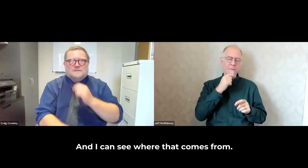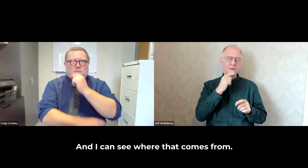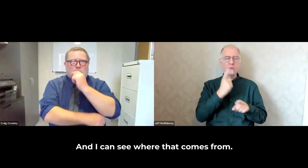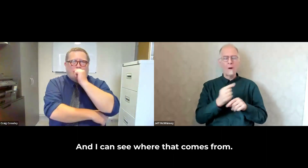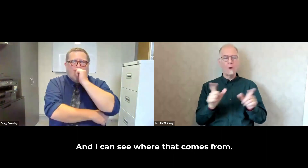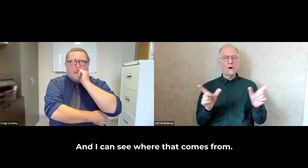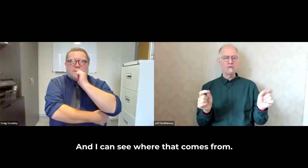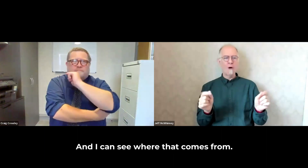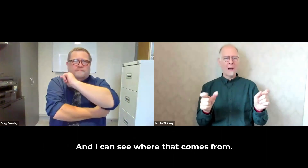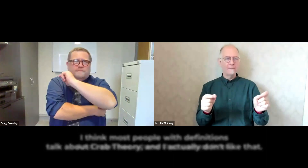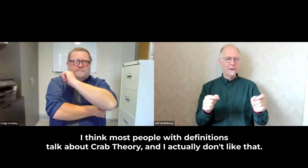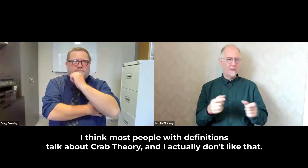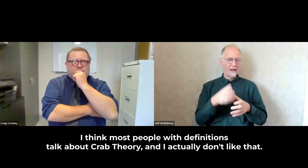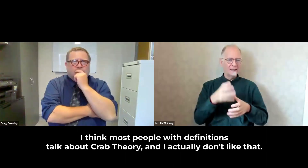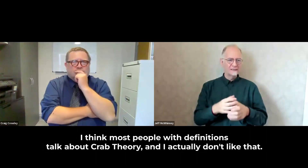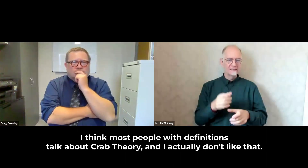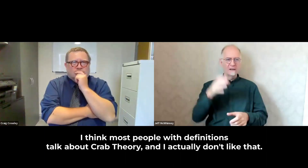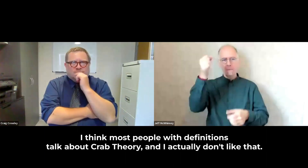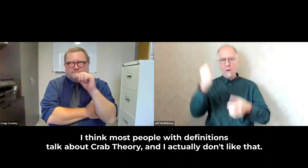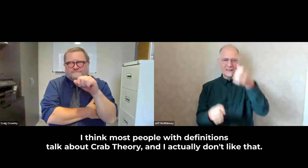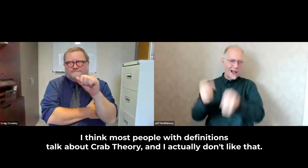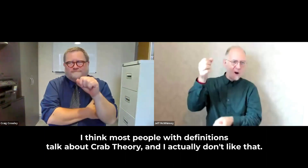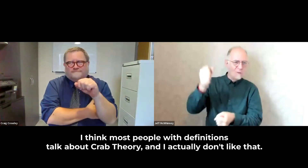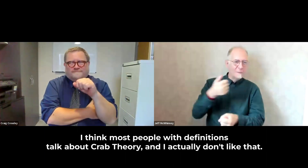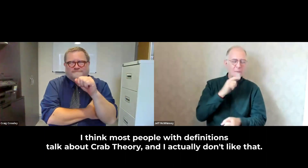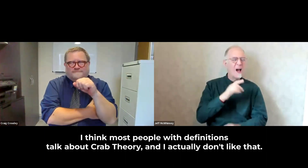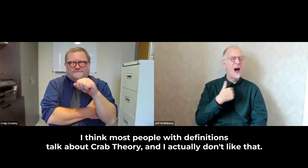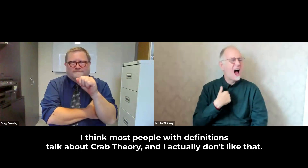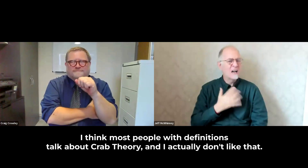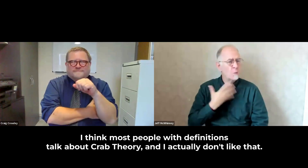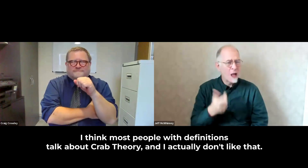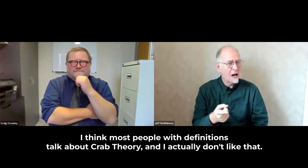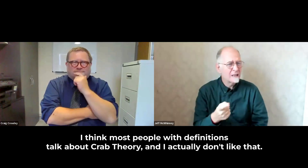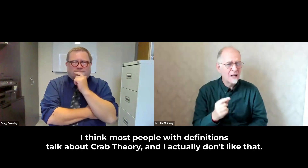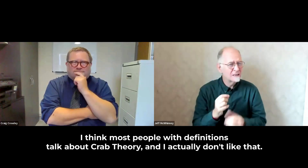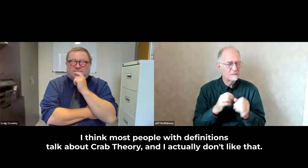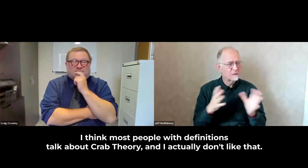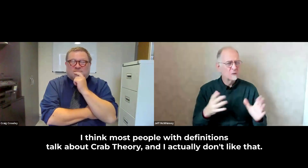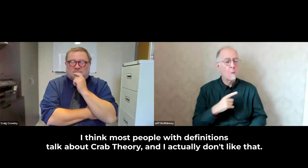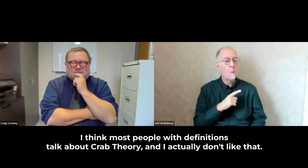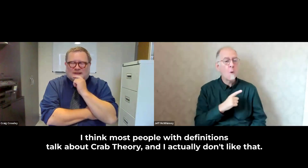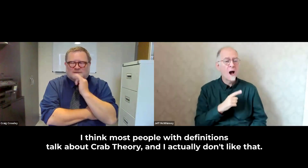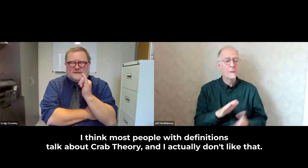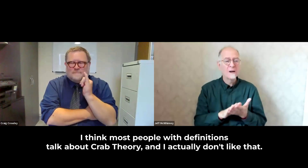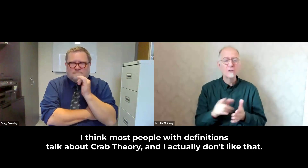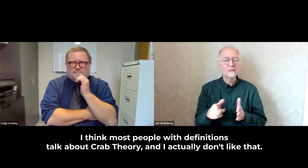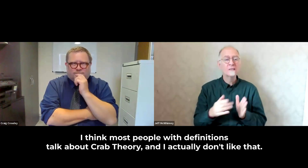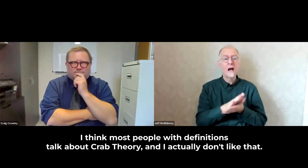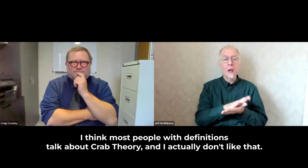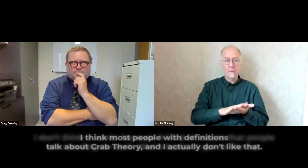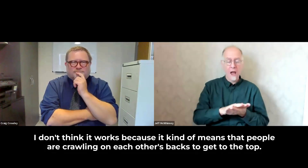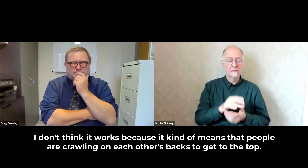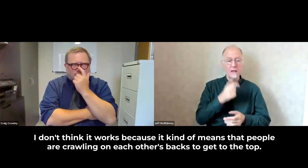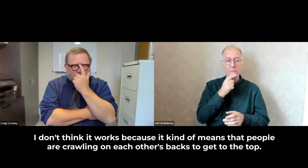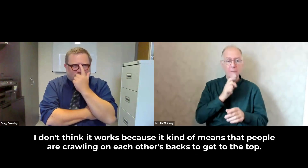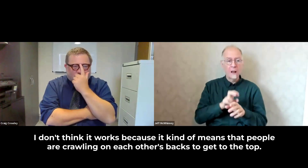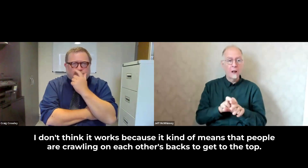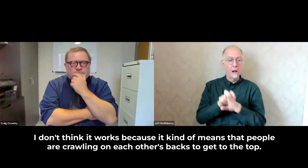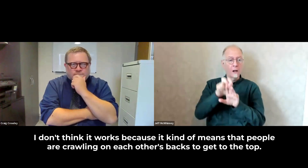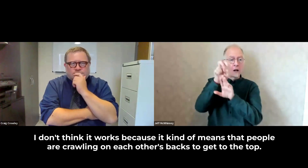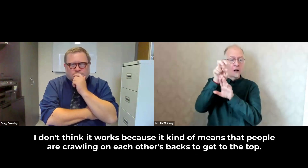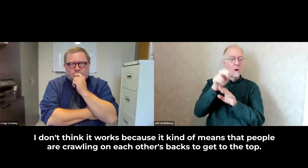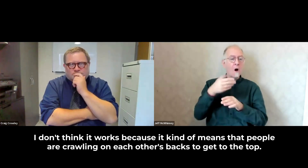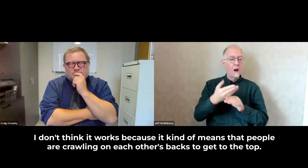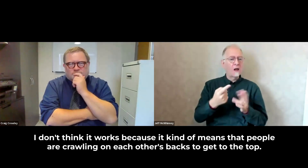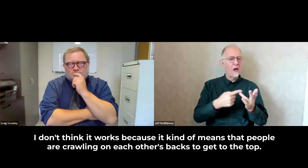that comes from. I think most people in the deaf community talk about crab theory, and I actually don't like that. I disagree with it. I don't